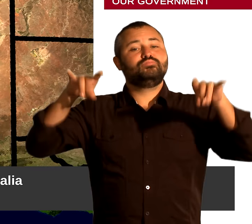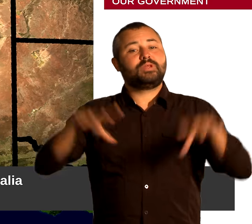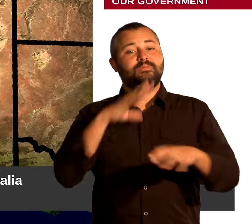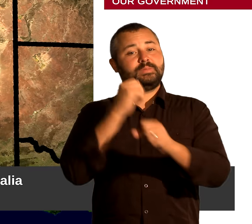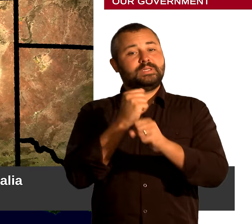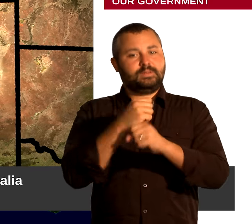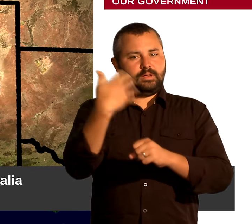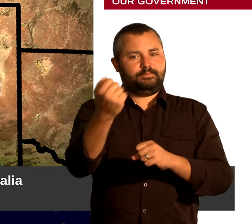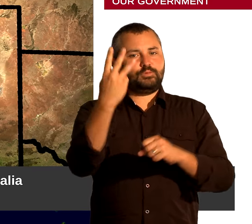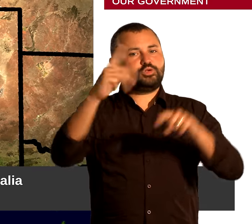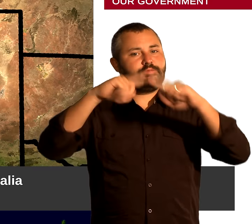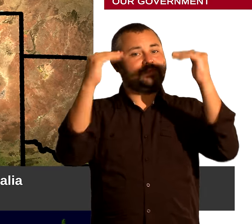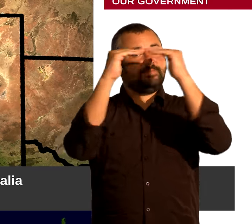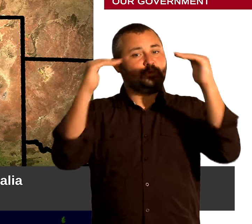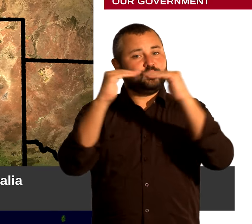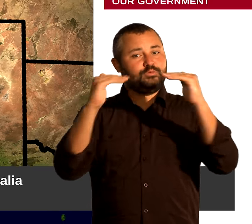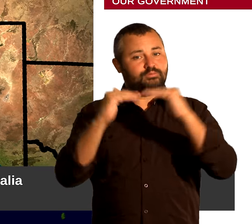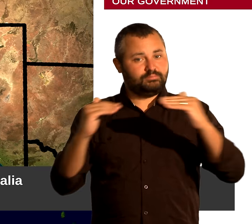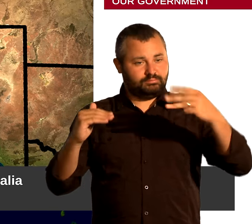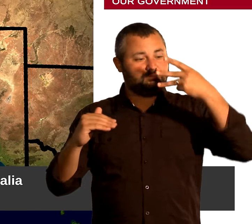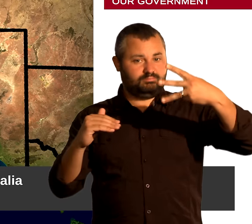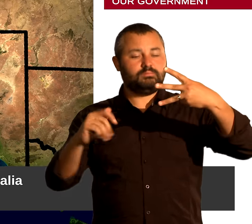Government in Australia has three levels.